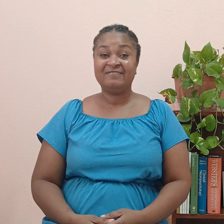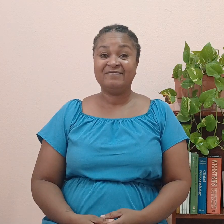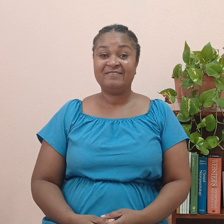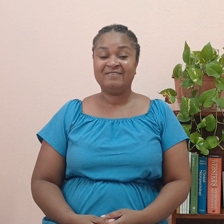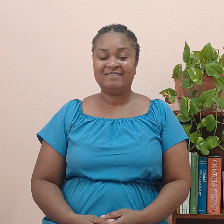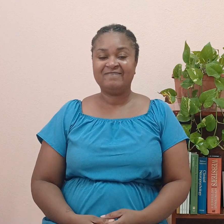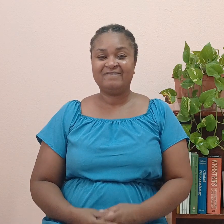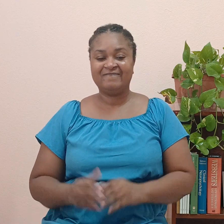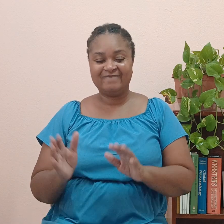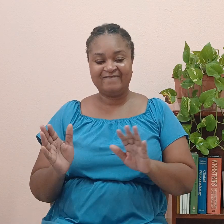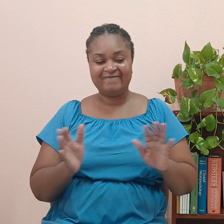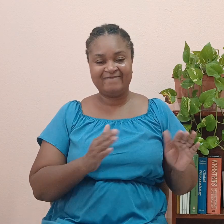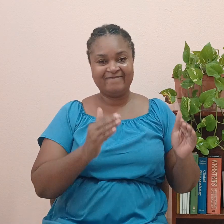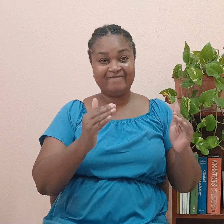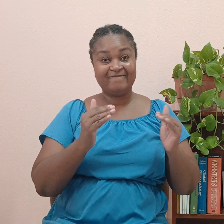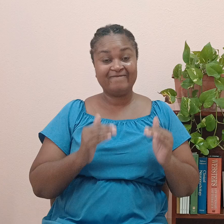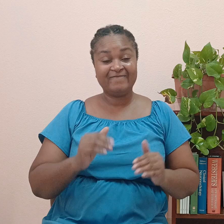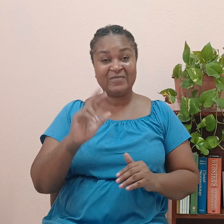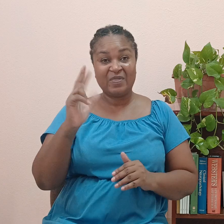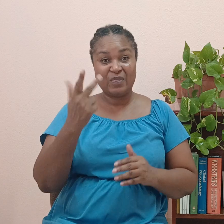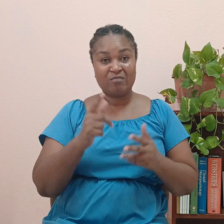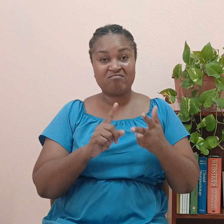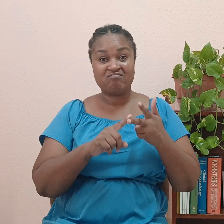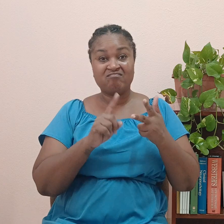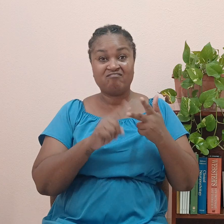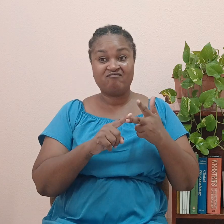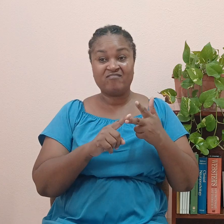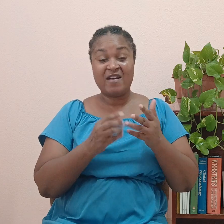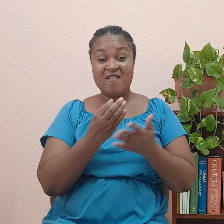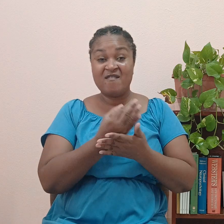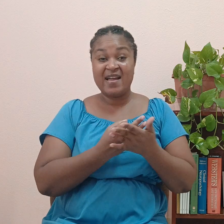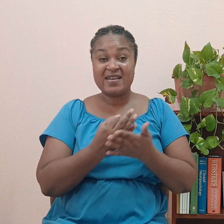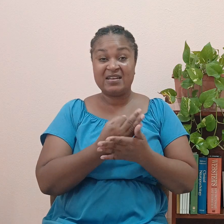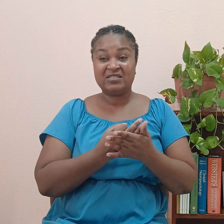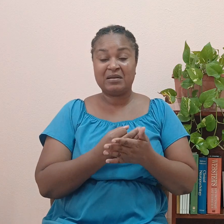Financial. Pay off all debts.